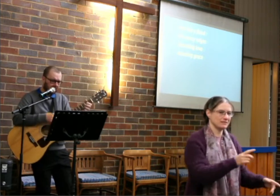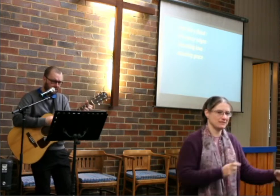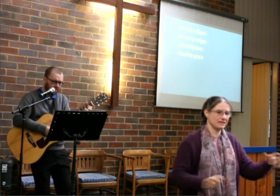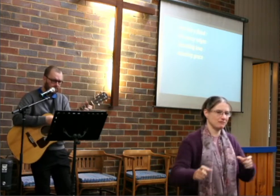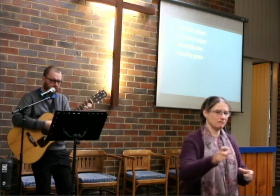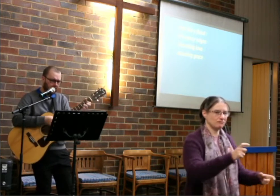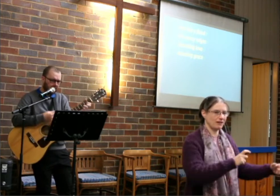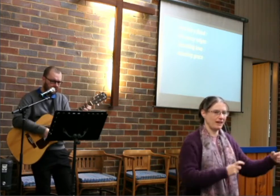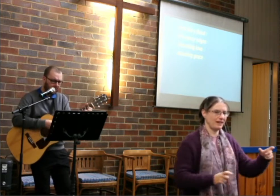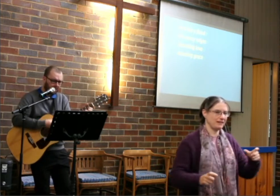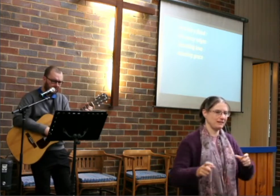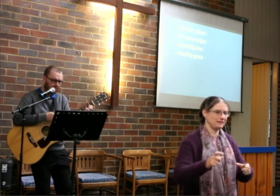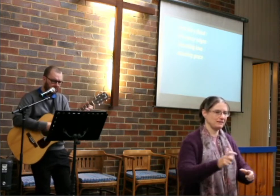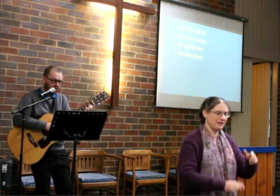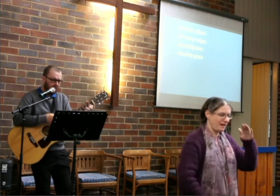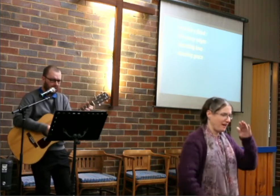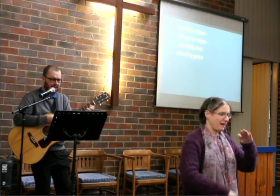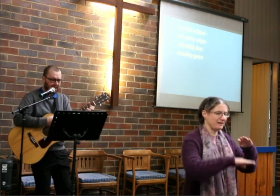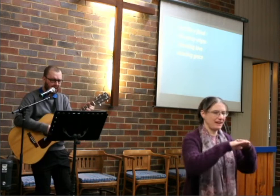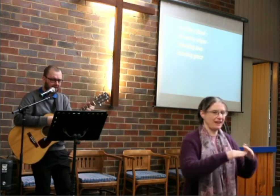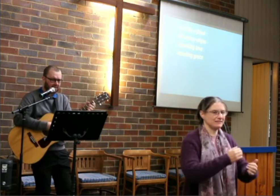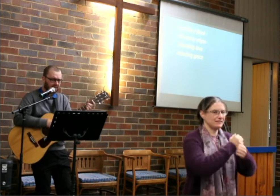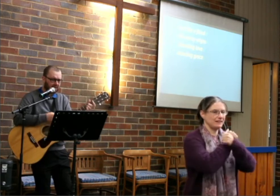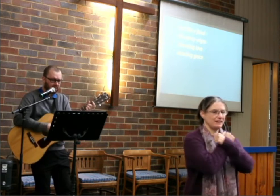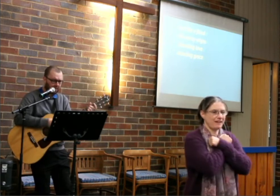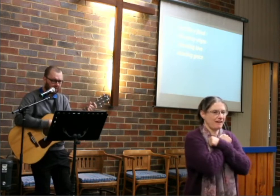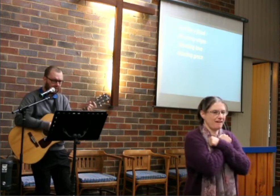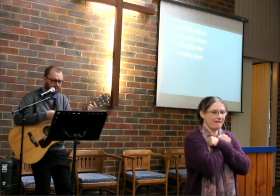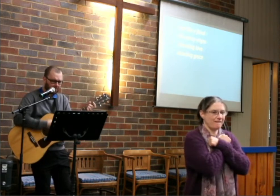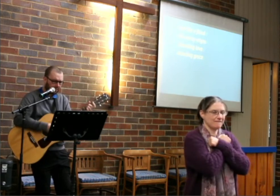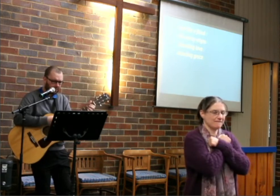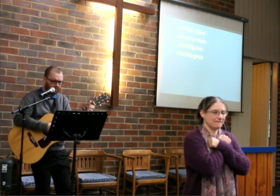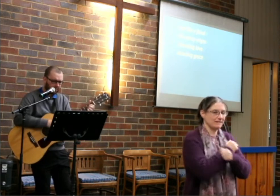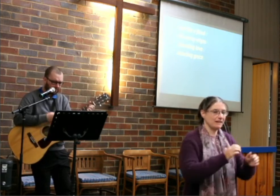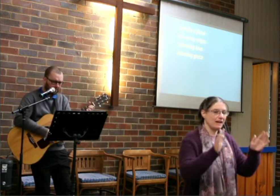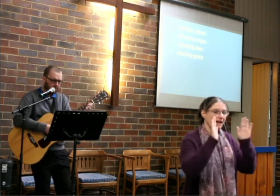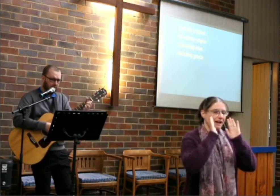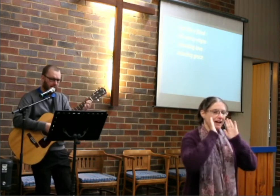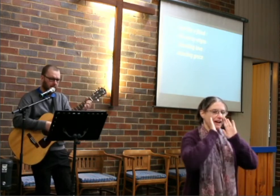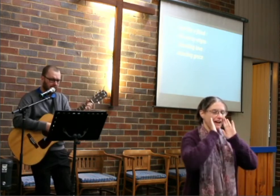mercy reigns, unending love,